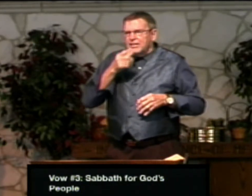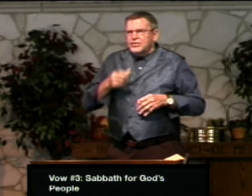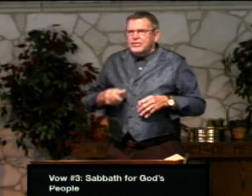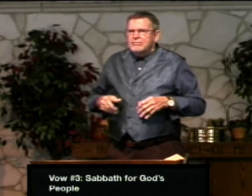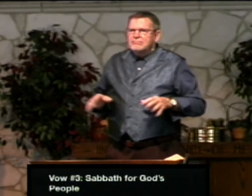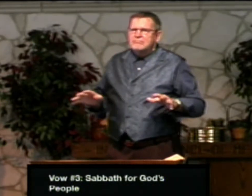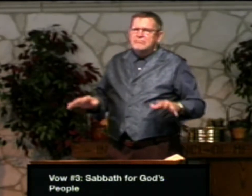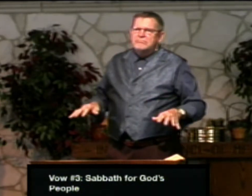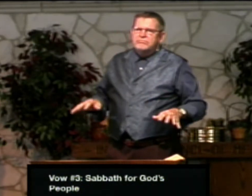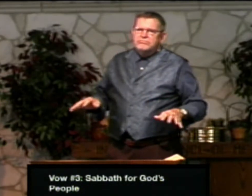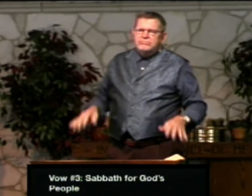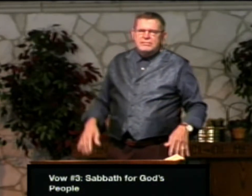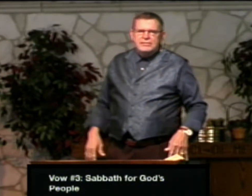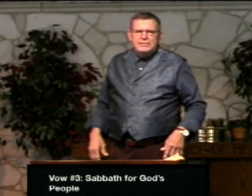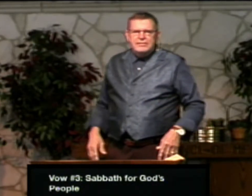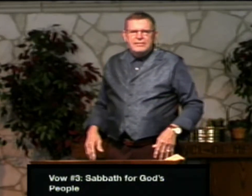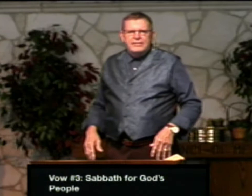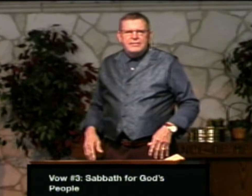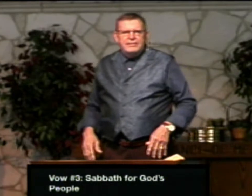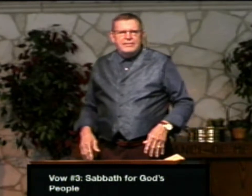Ate lunch.